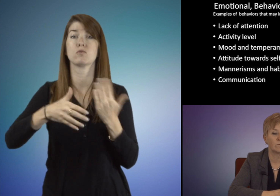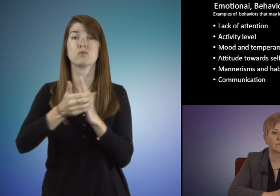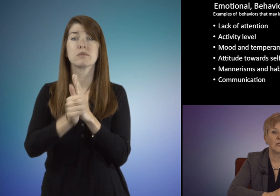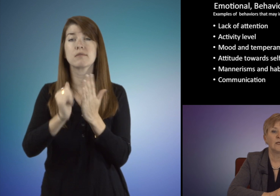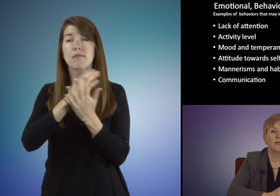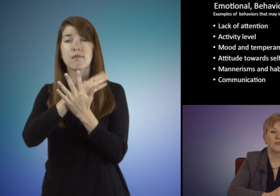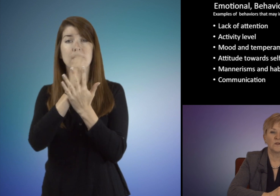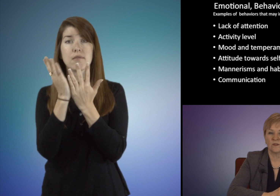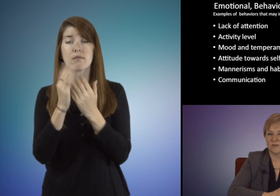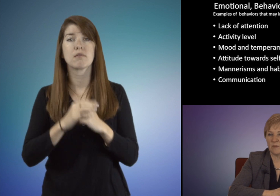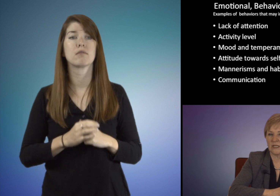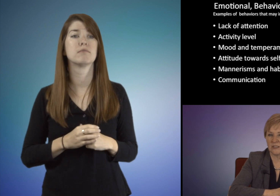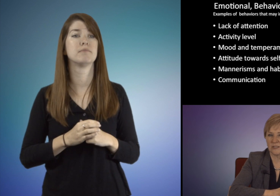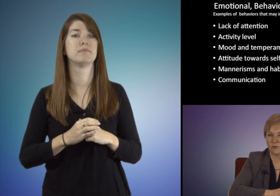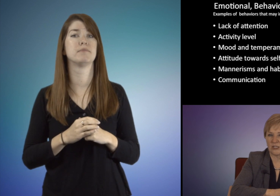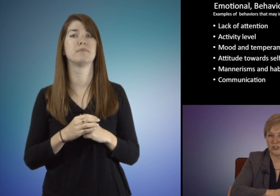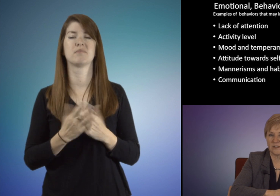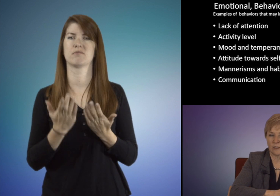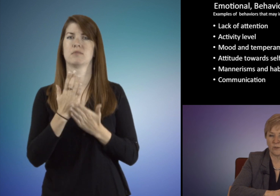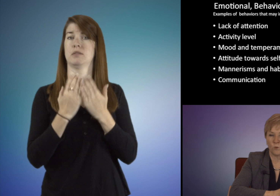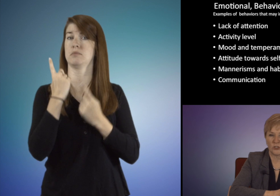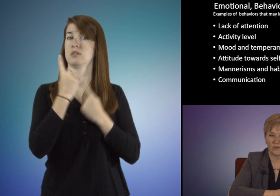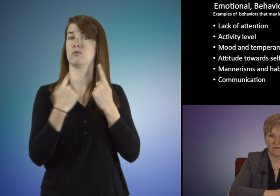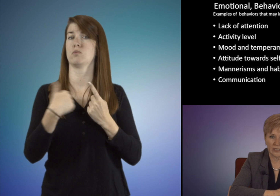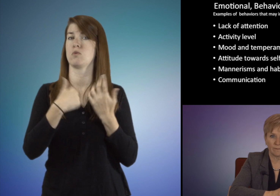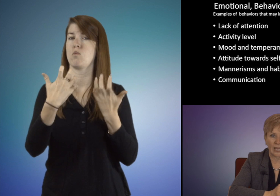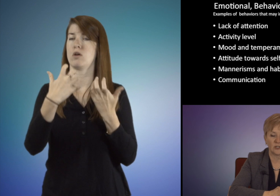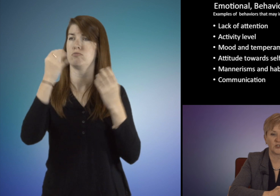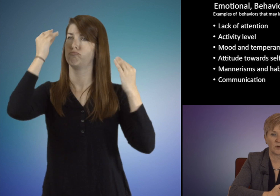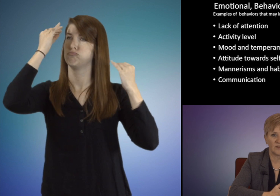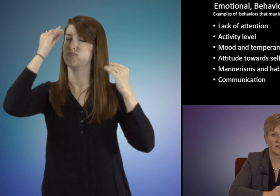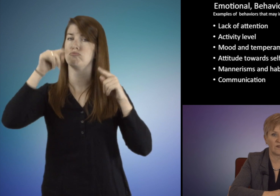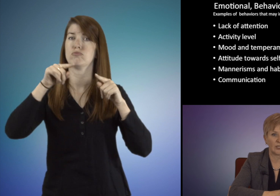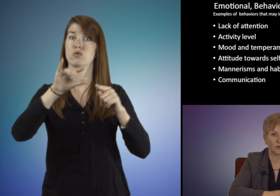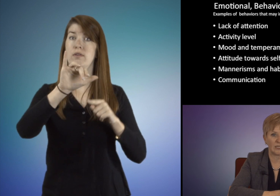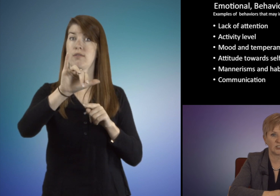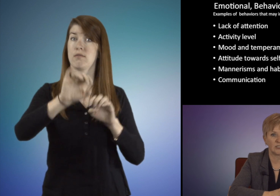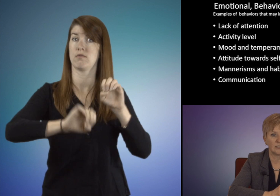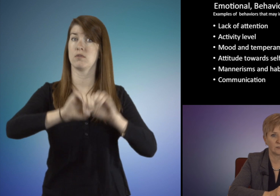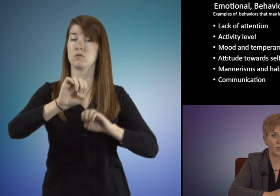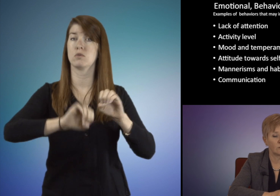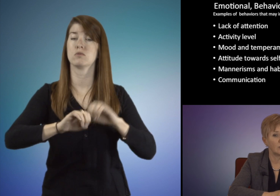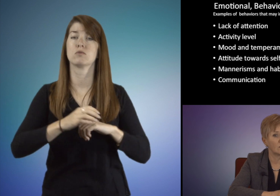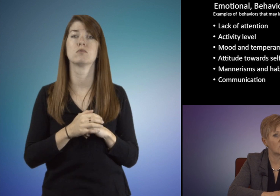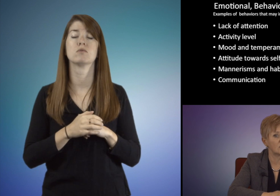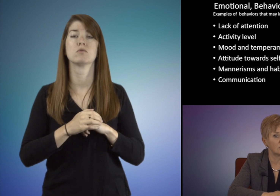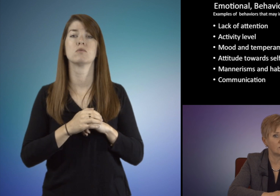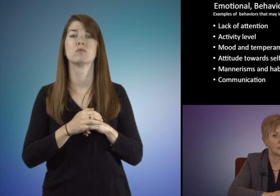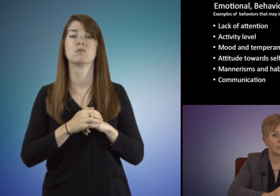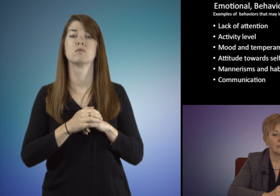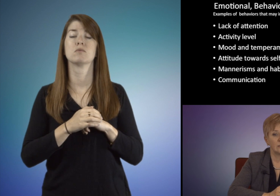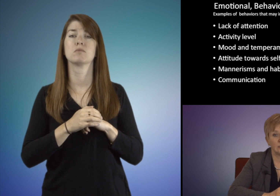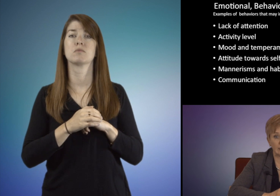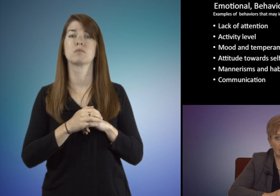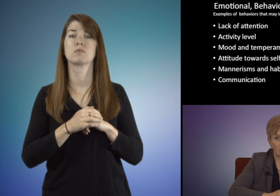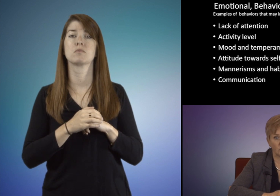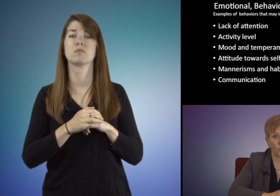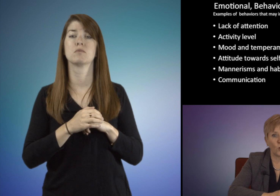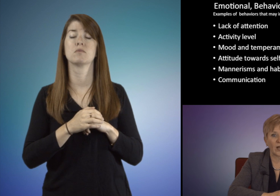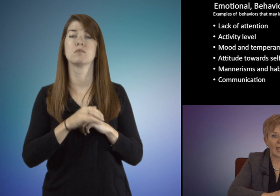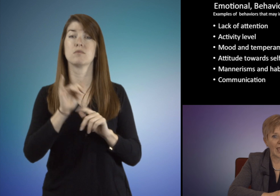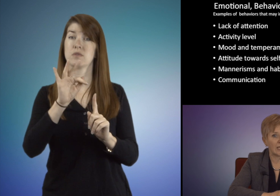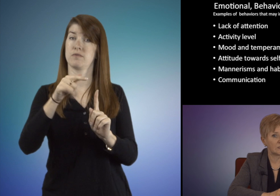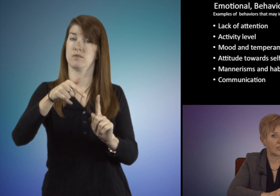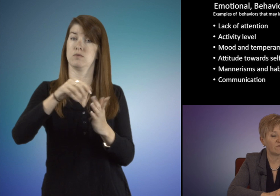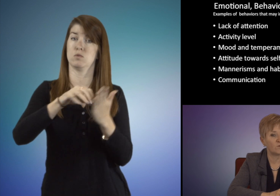skills. So some of the considerations that we want to think about during this evaluation is whether or not the student needs